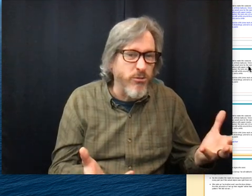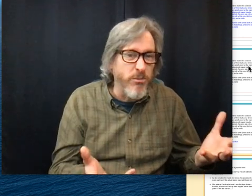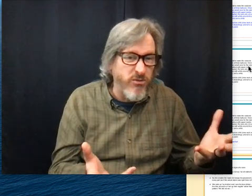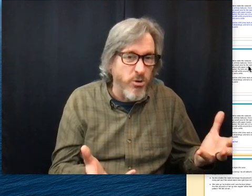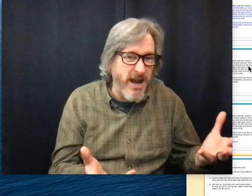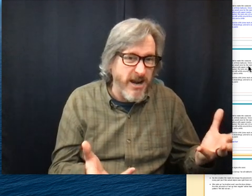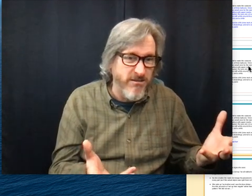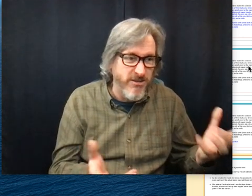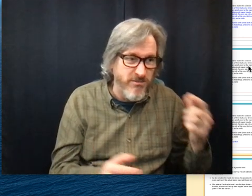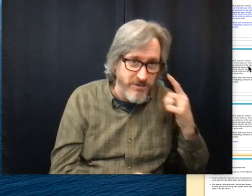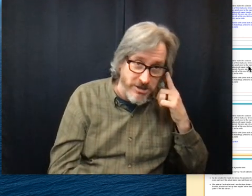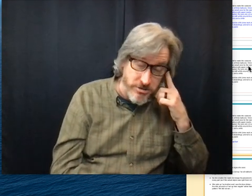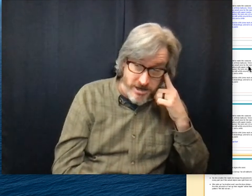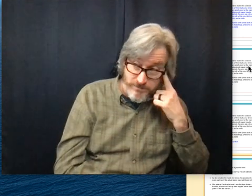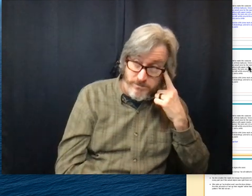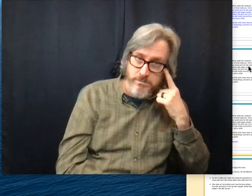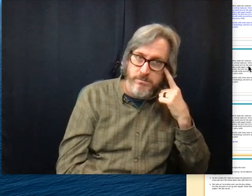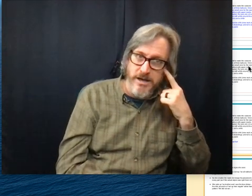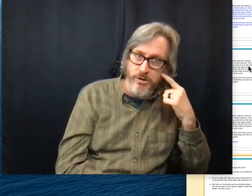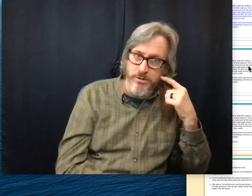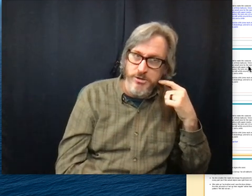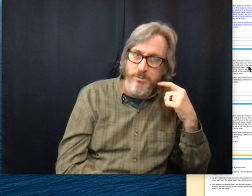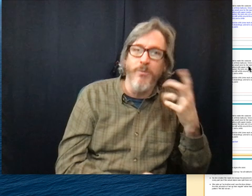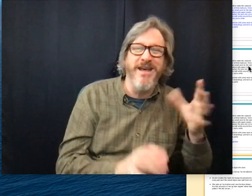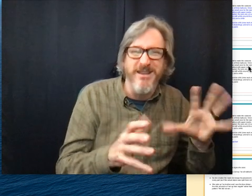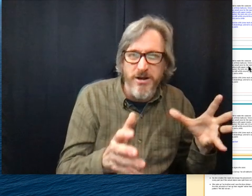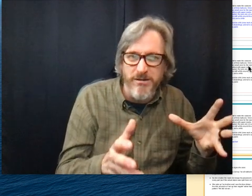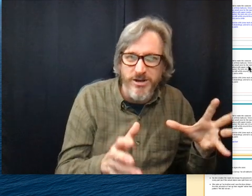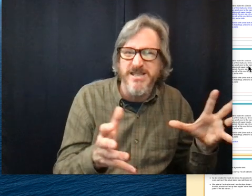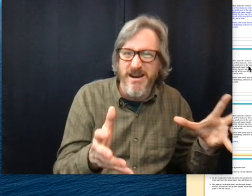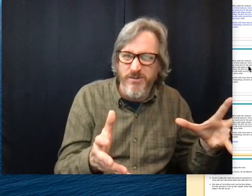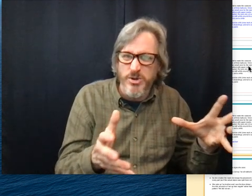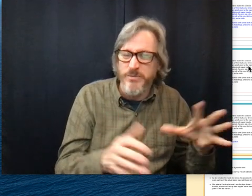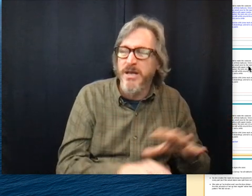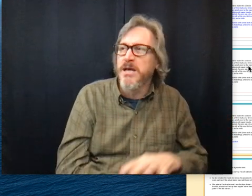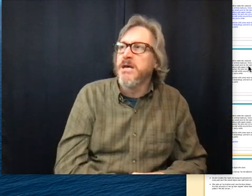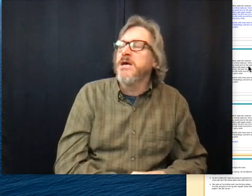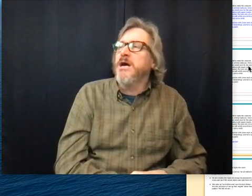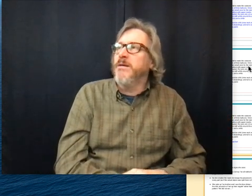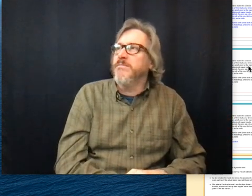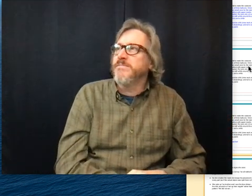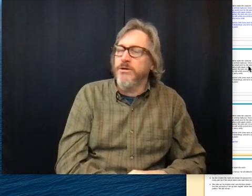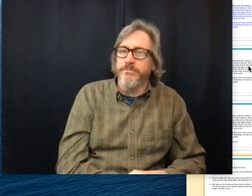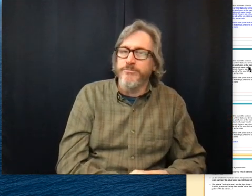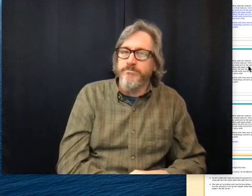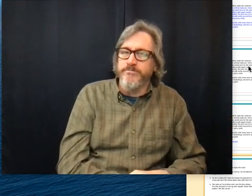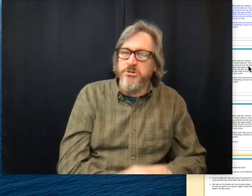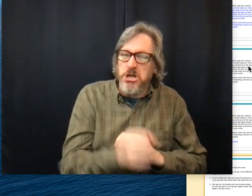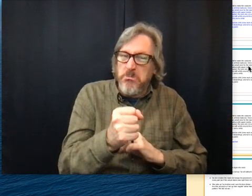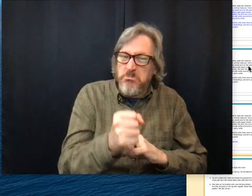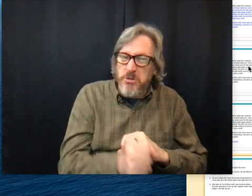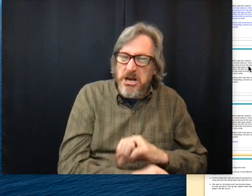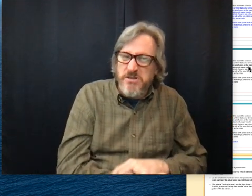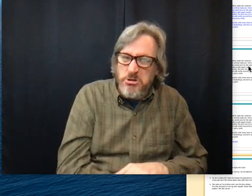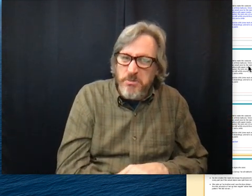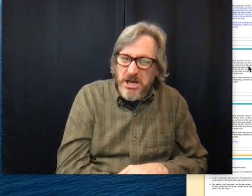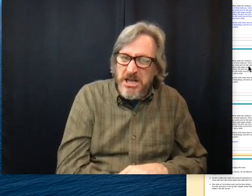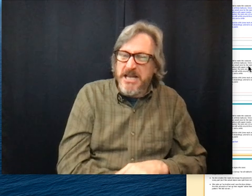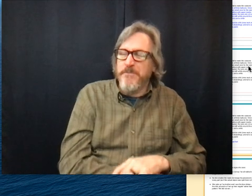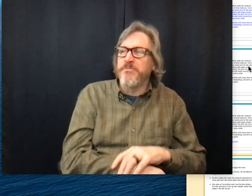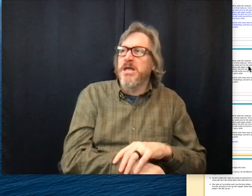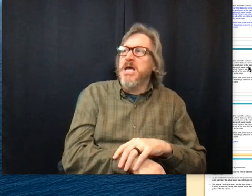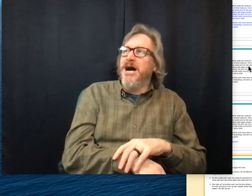It went viral before we had the internet or YouTube. Well, we had the internet. We just didn't have YouTube. So shut up. We didn't have